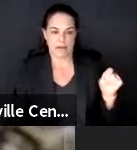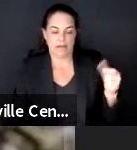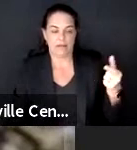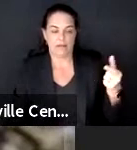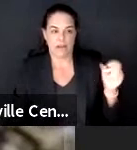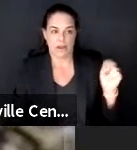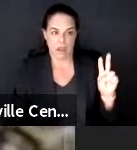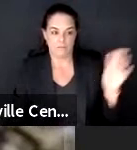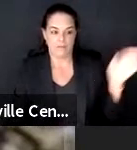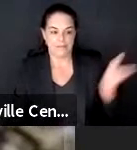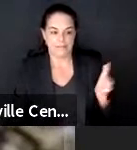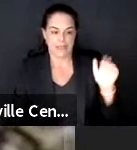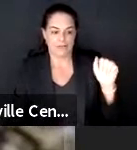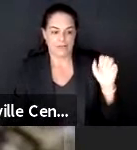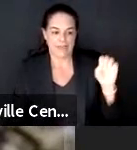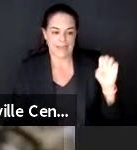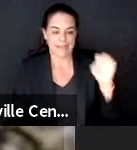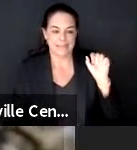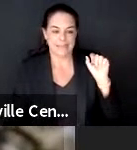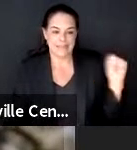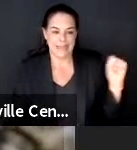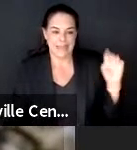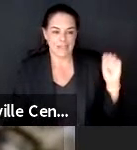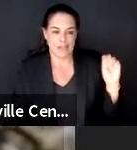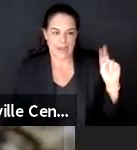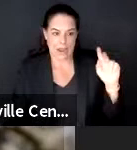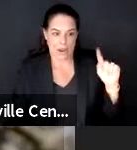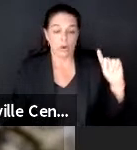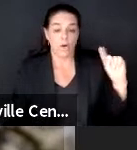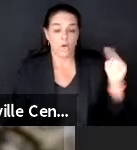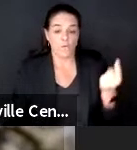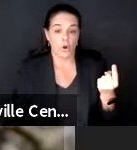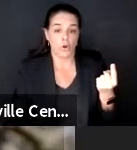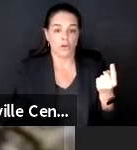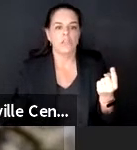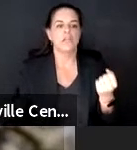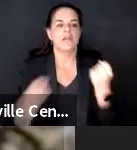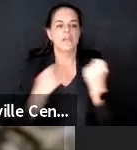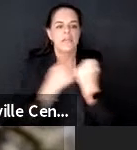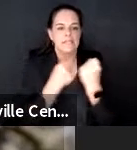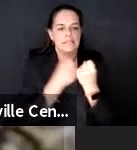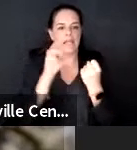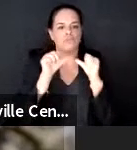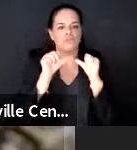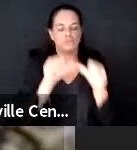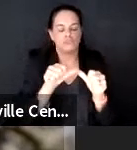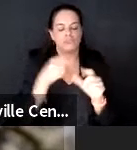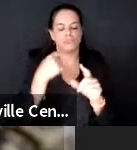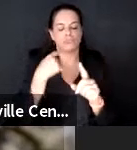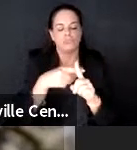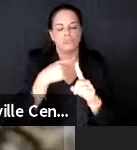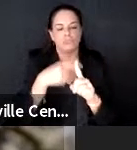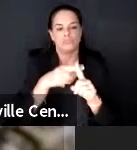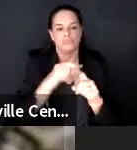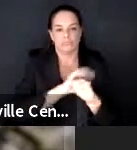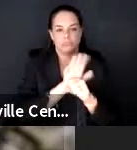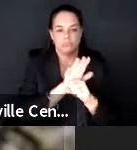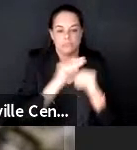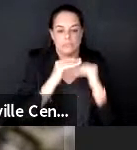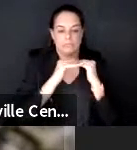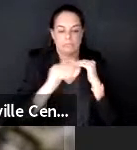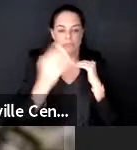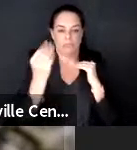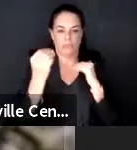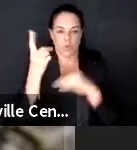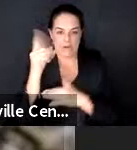covid.knoxcountytn.gov/case-count. Moving to the first benchmark, sustained reduction or stability in new cases for 14 days. To